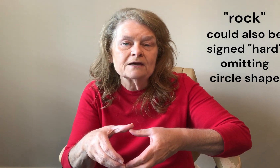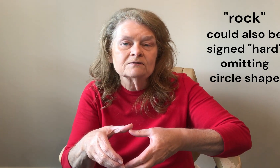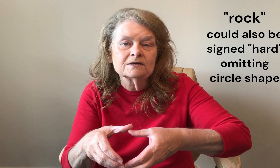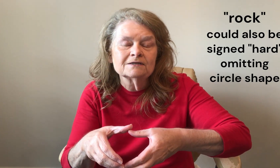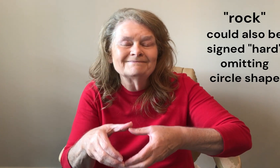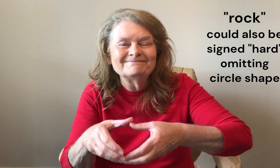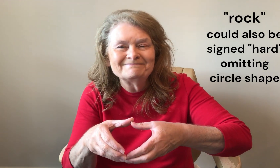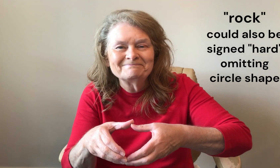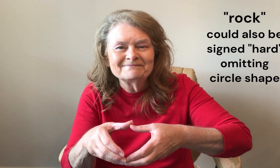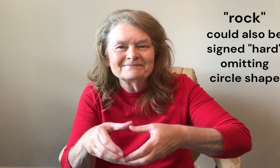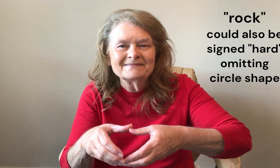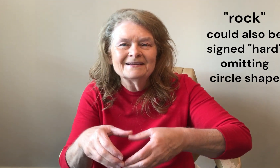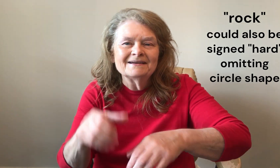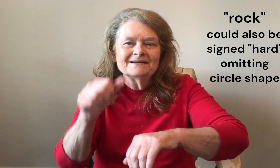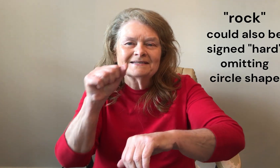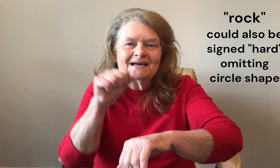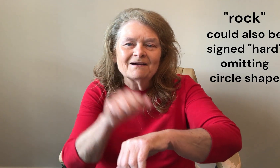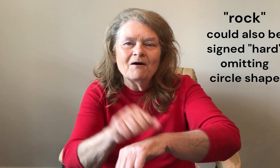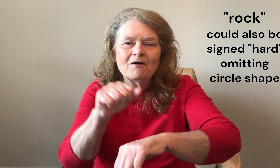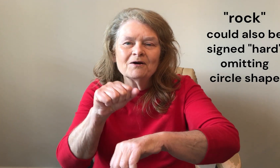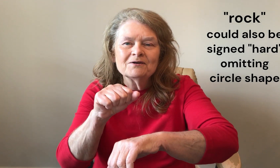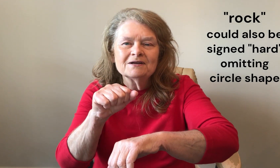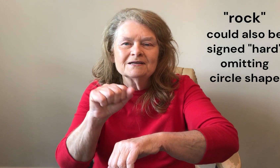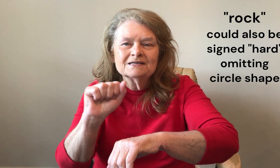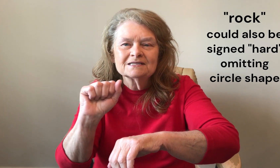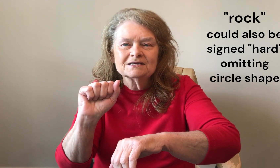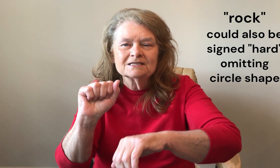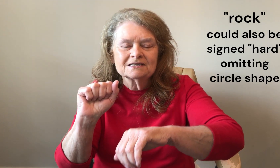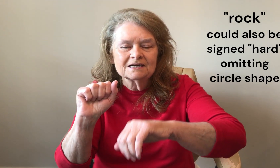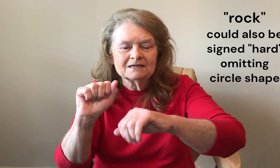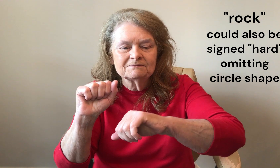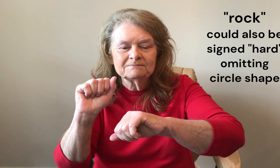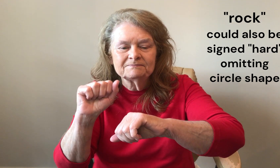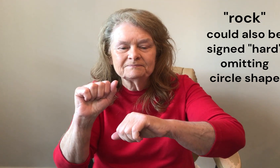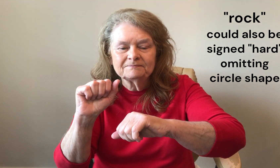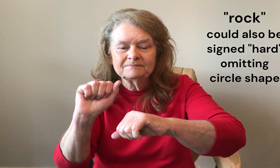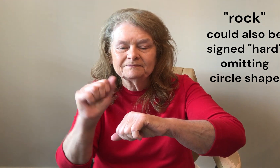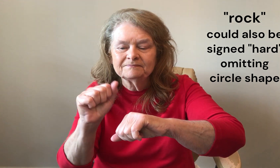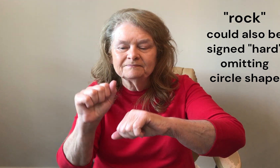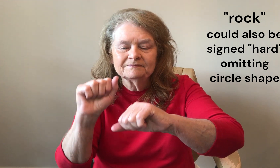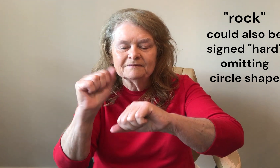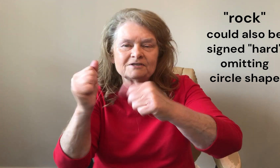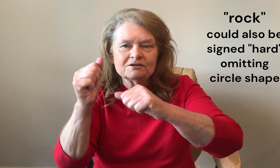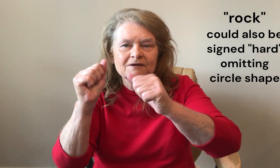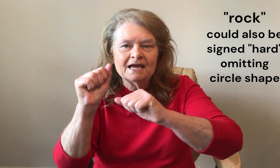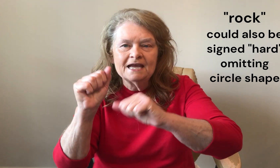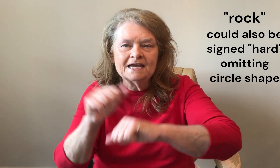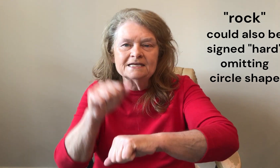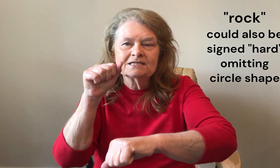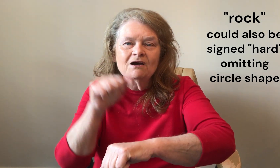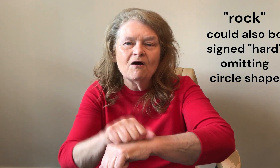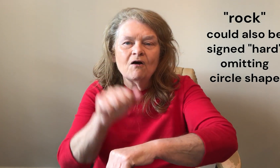round. It's like hard, it's just 2 A hands,